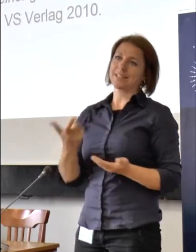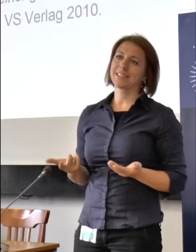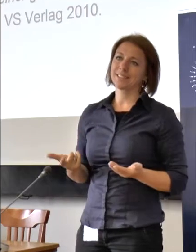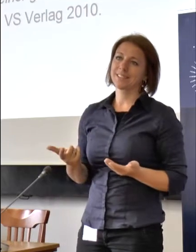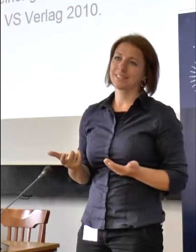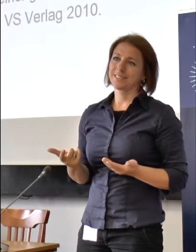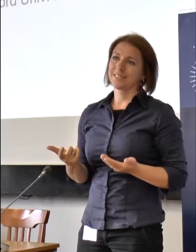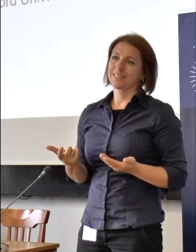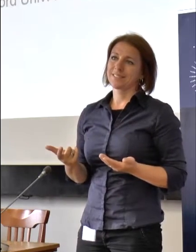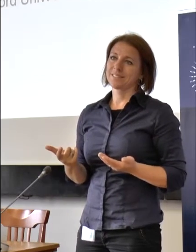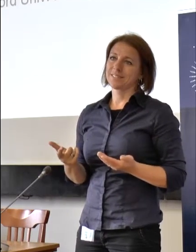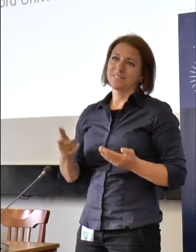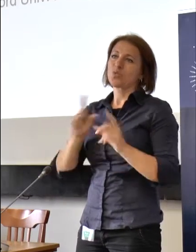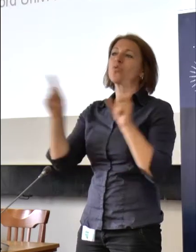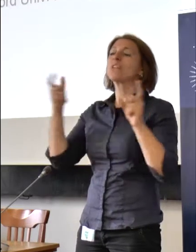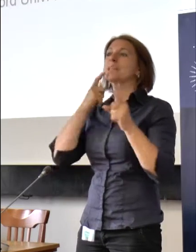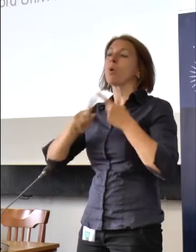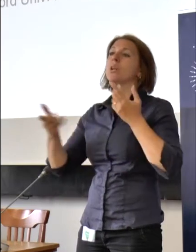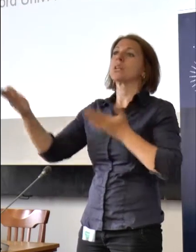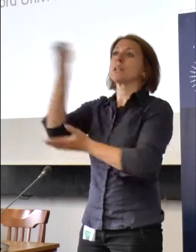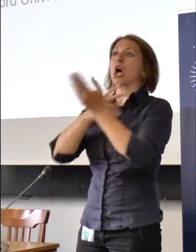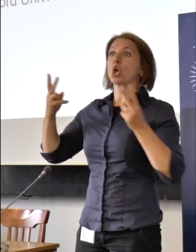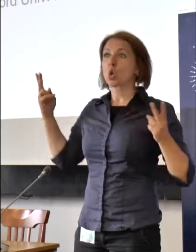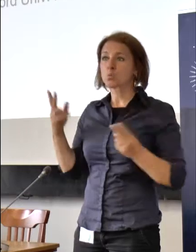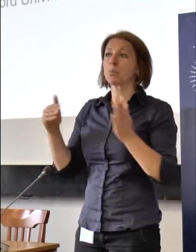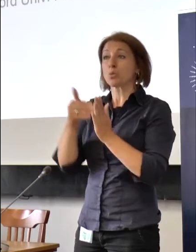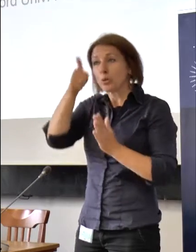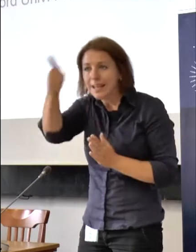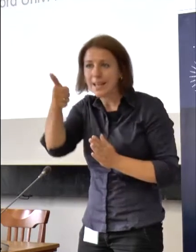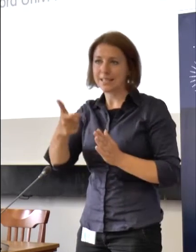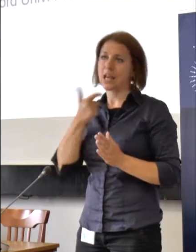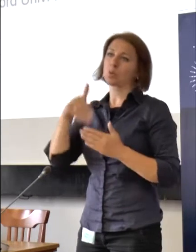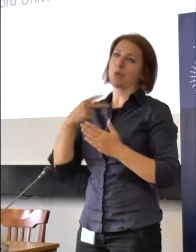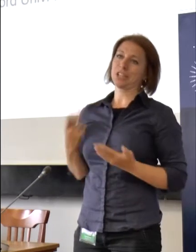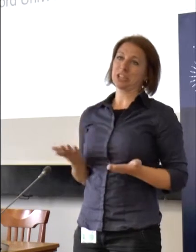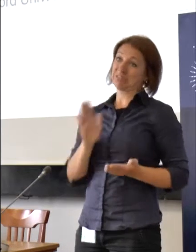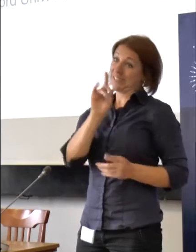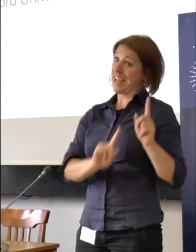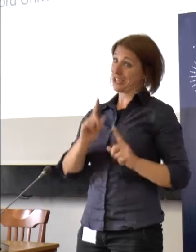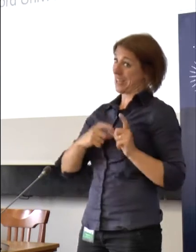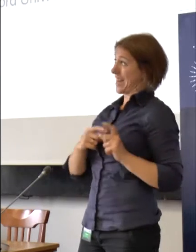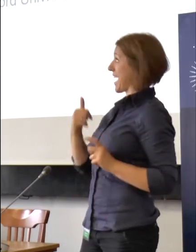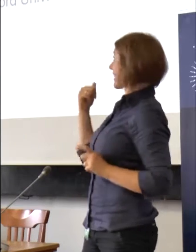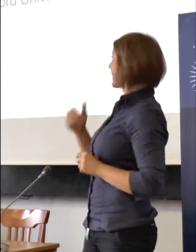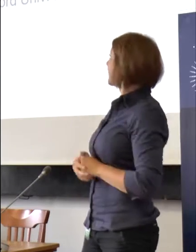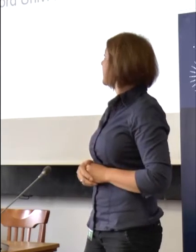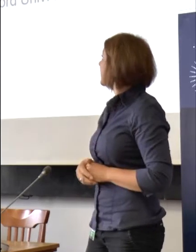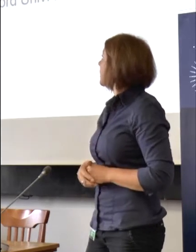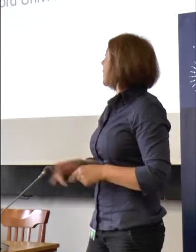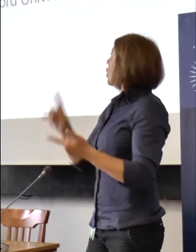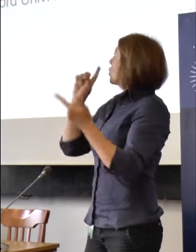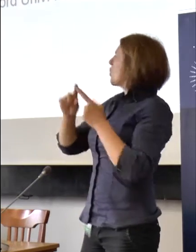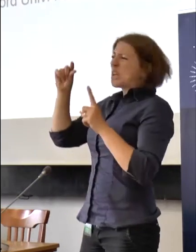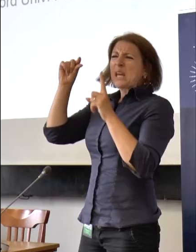So this is what he is advocating. And the same is true, by the way, with Philip van Parijs' book, Linguistic Justice for Europe and for the